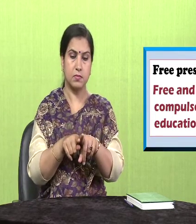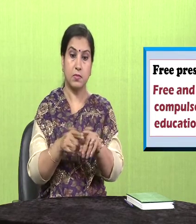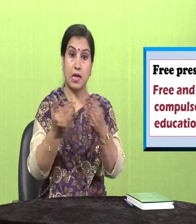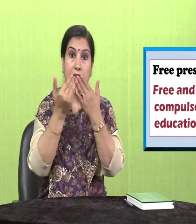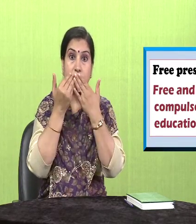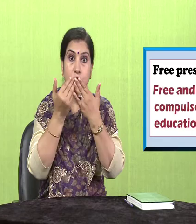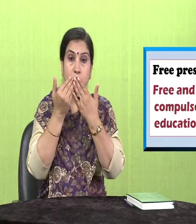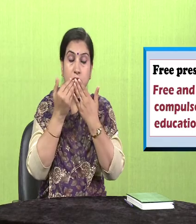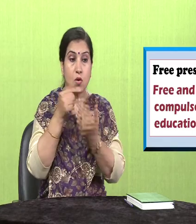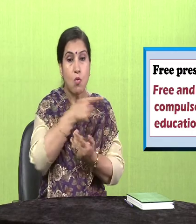education.